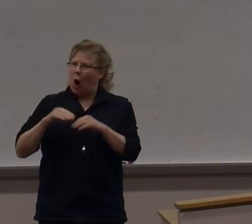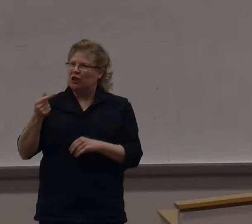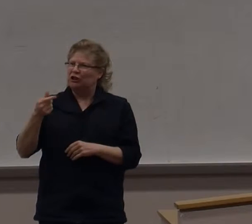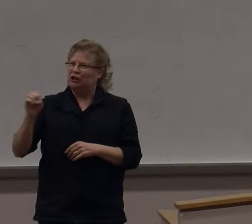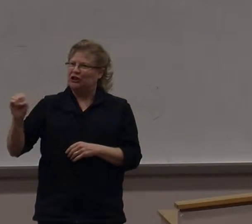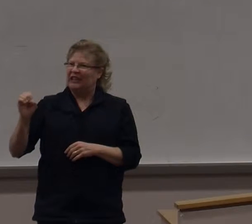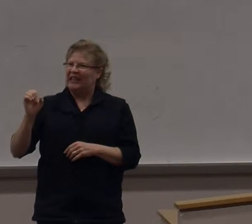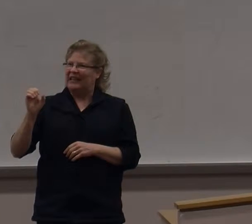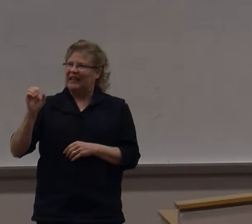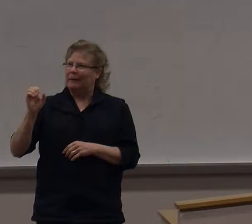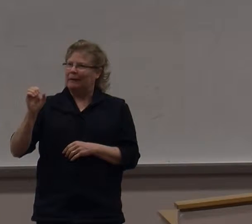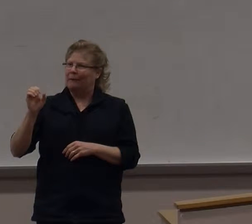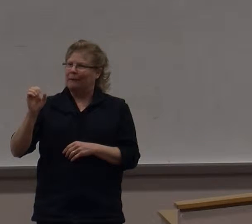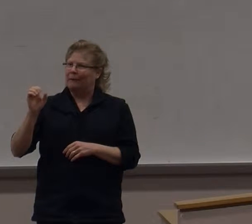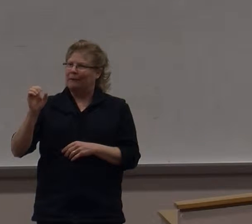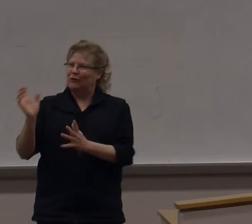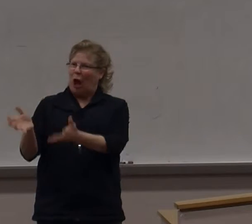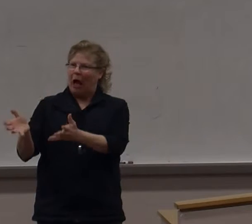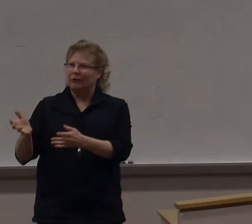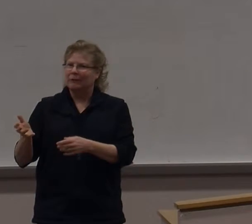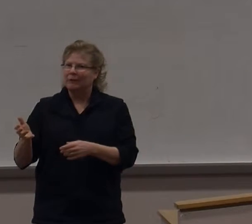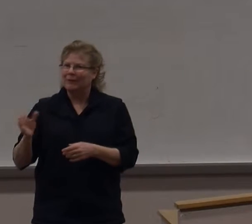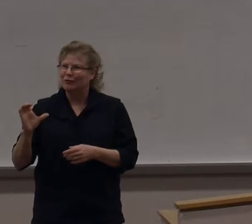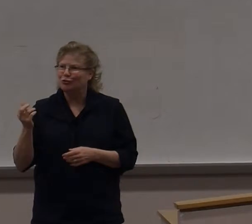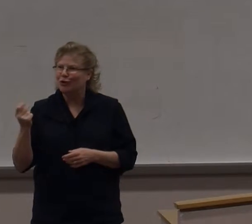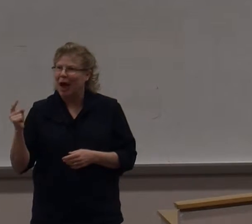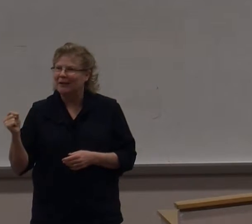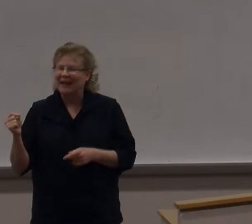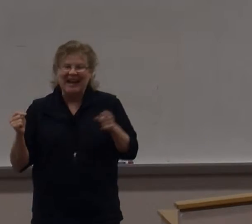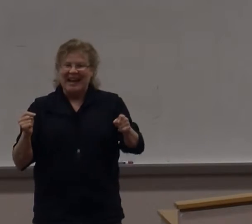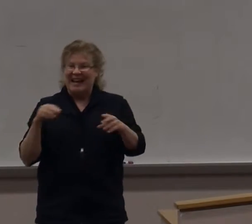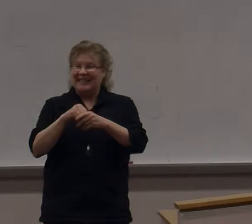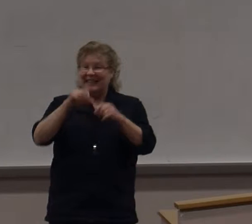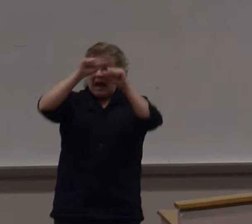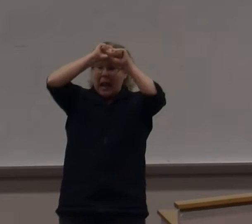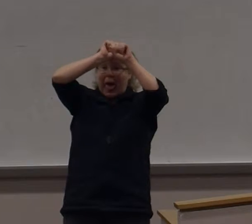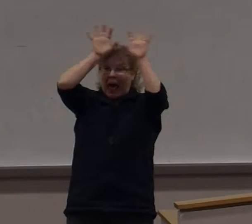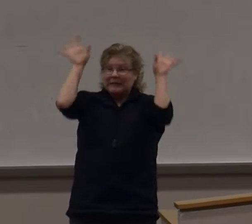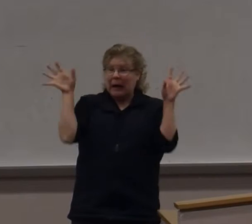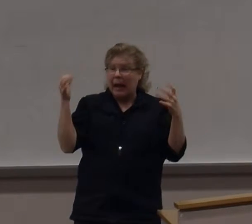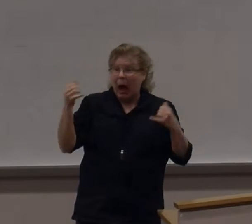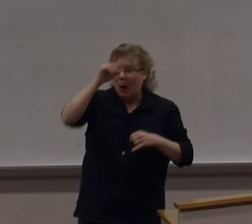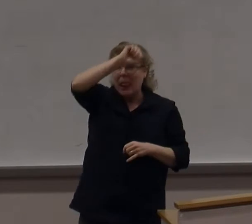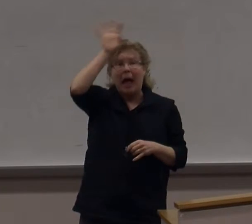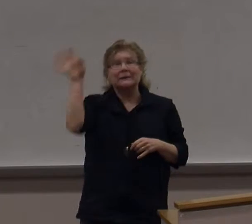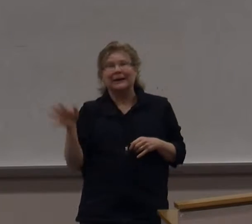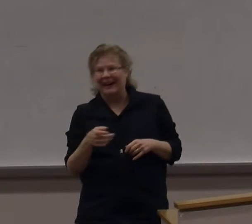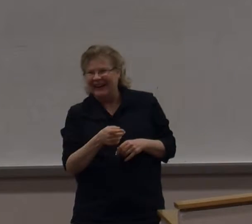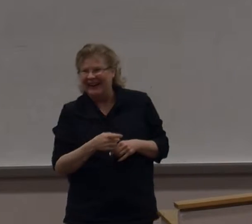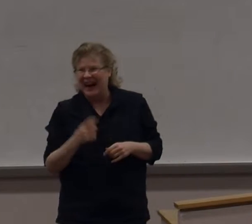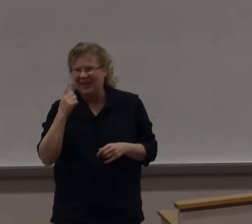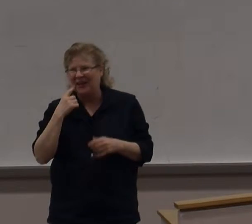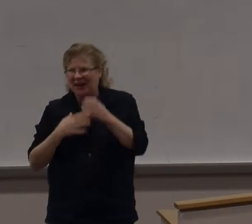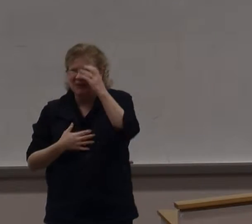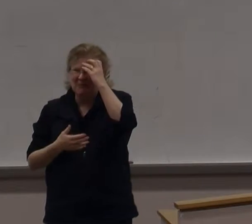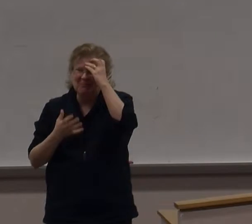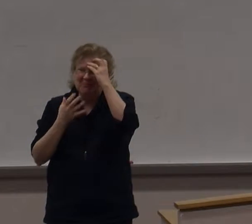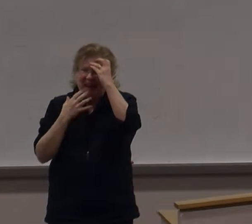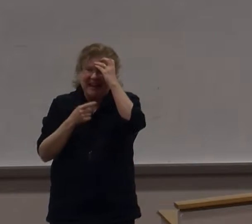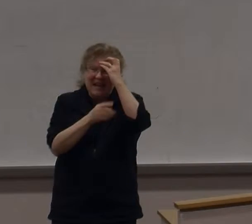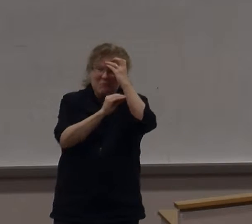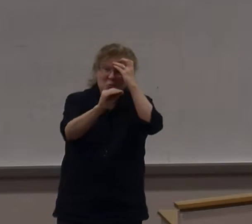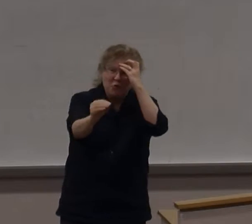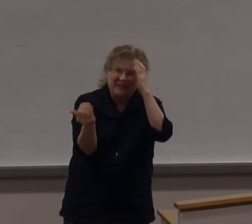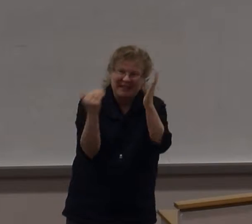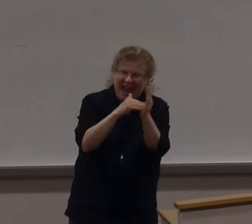said, Alaska these days, and I wrote exclamation marks all over the place, and I thought to myself, oh man, the guy's moved